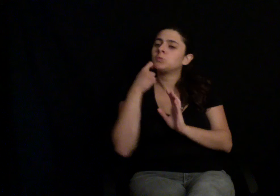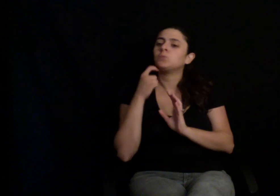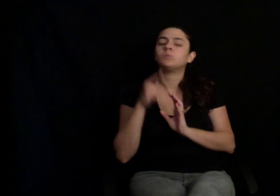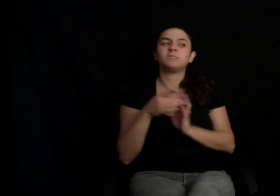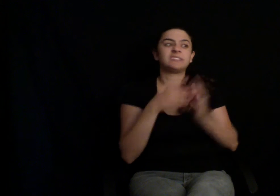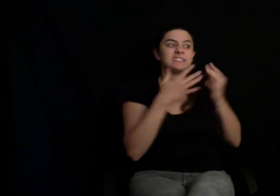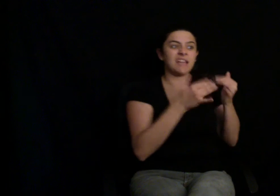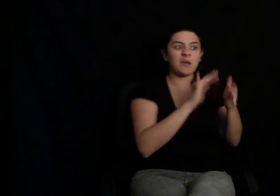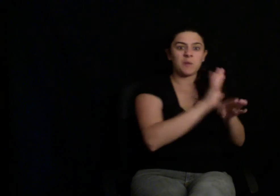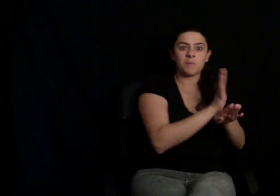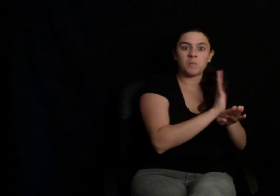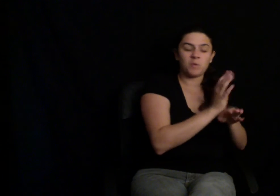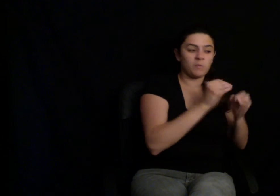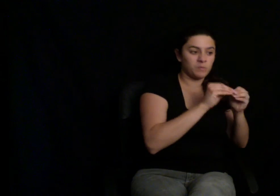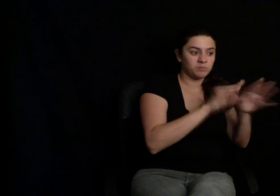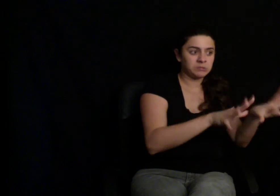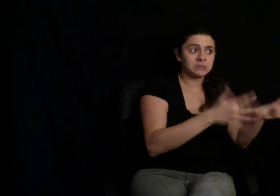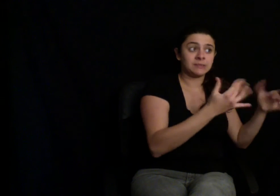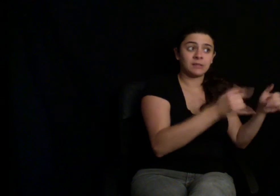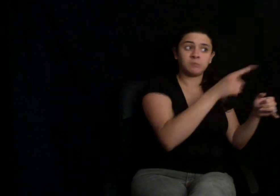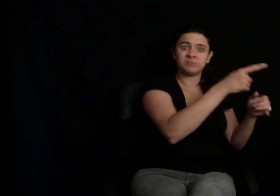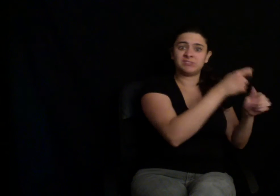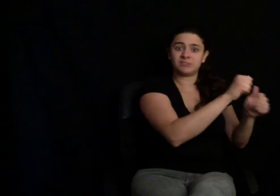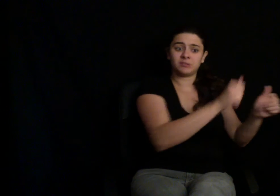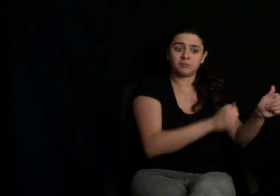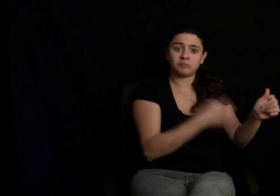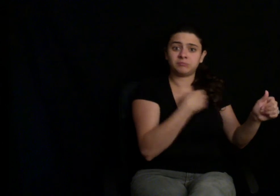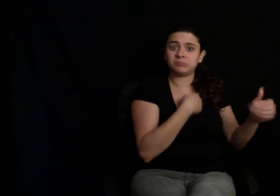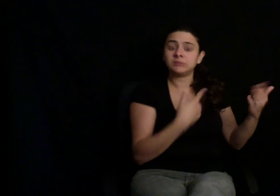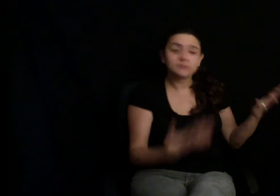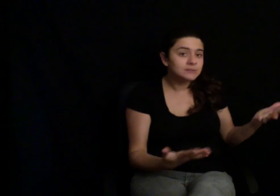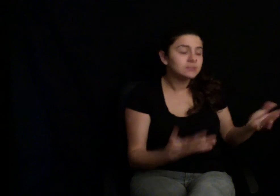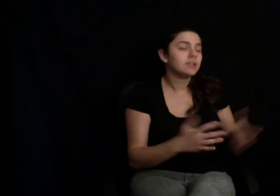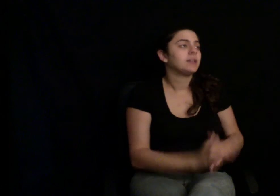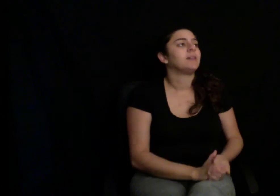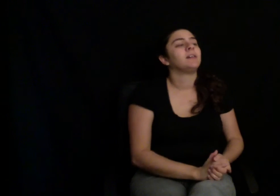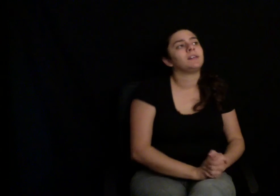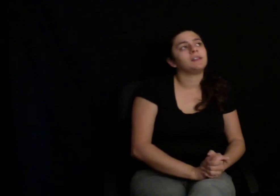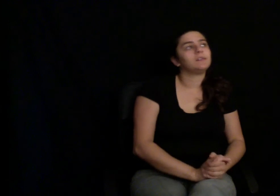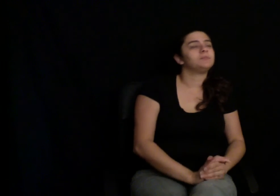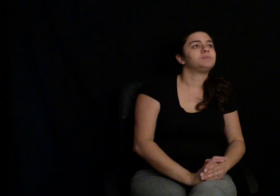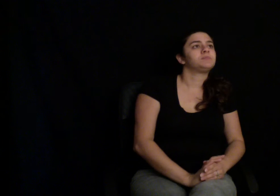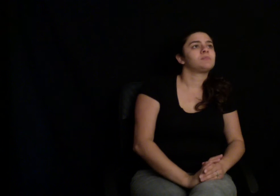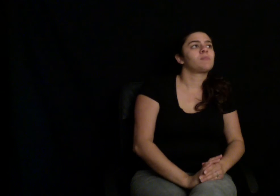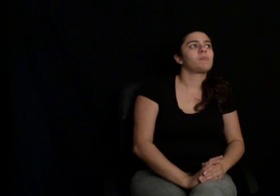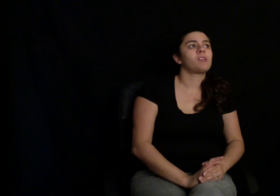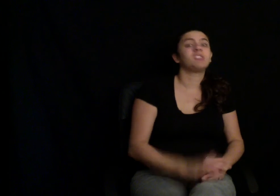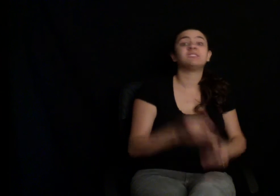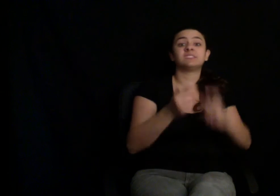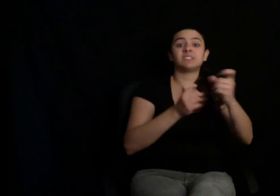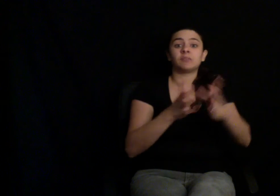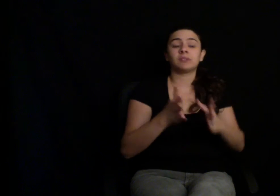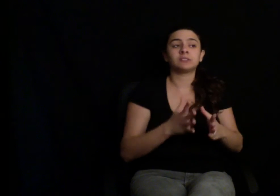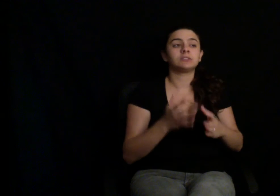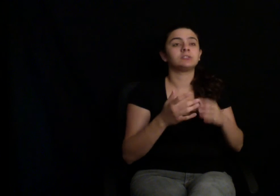And I was hanging out with the director, Christopher McQuarrie, for a while afterwards, but Tom Cruise left,